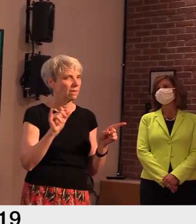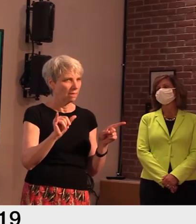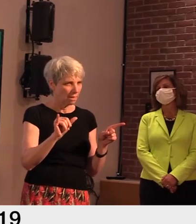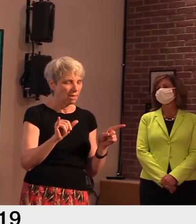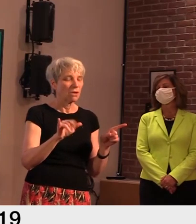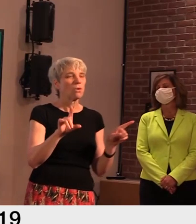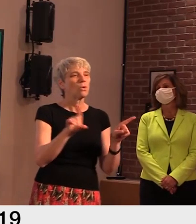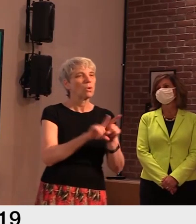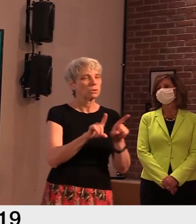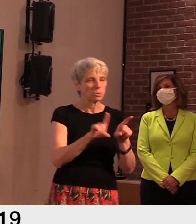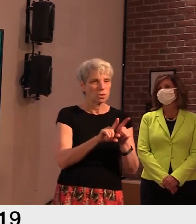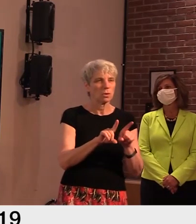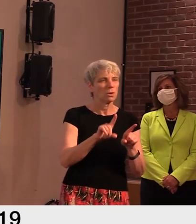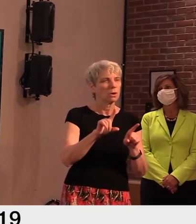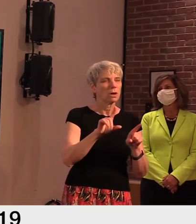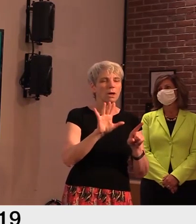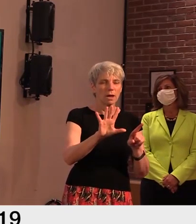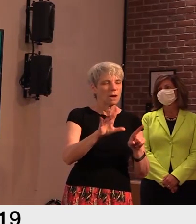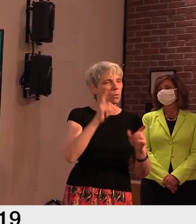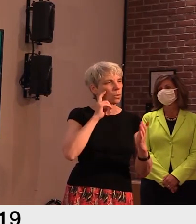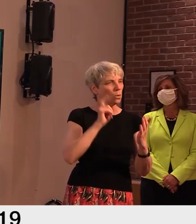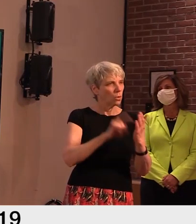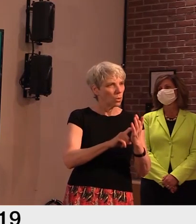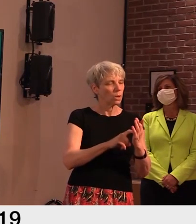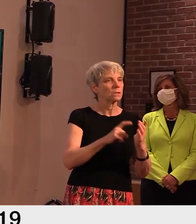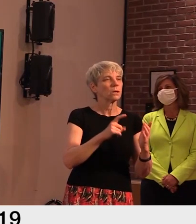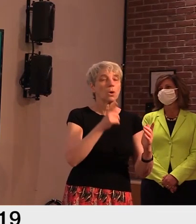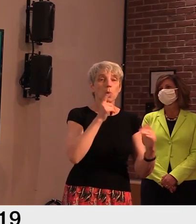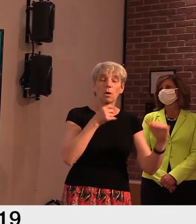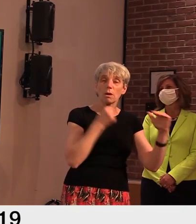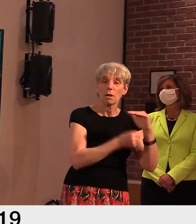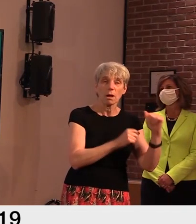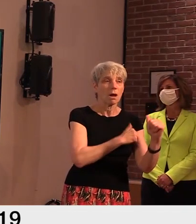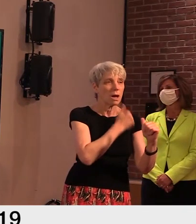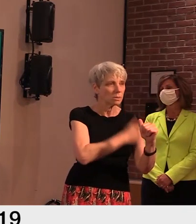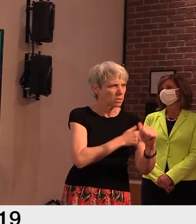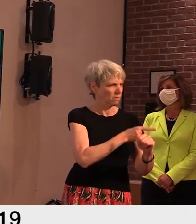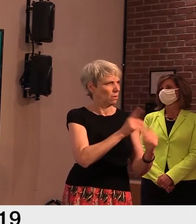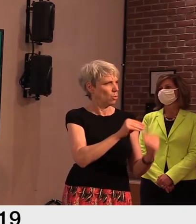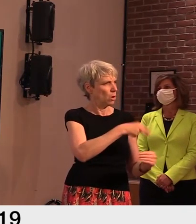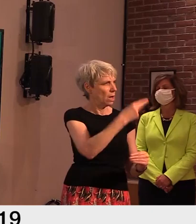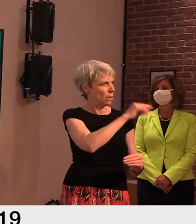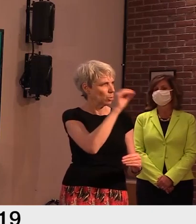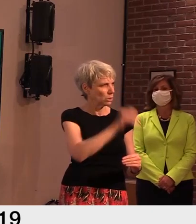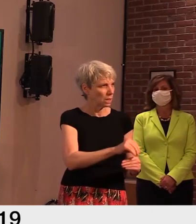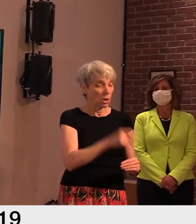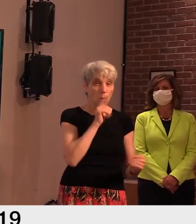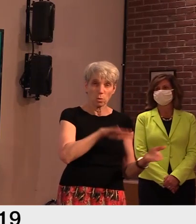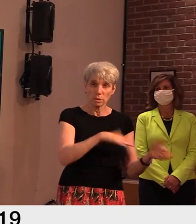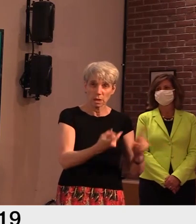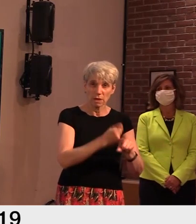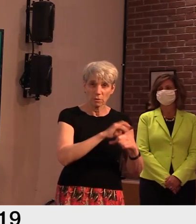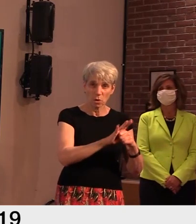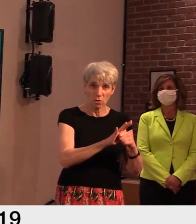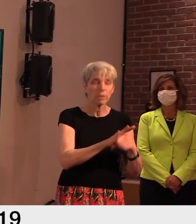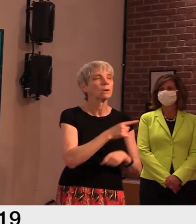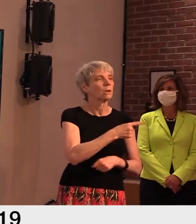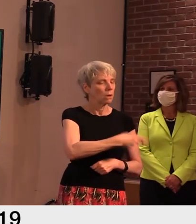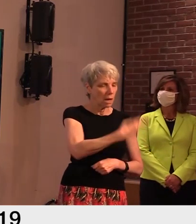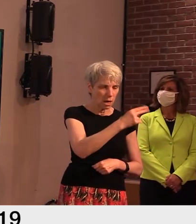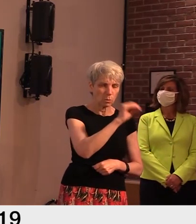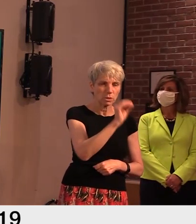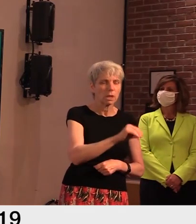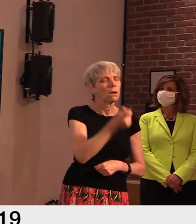way, we're seeing higher rates of illness in the African-American population.